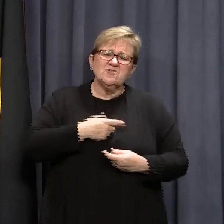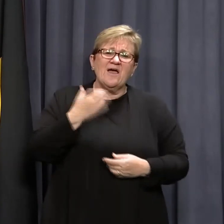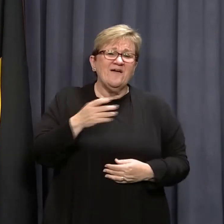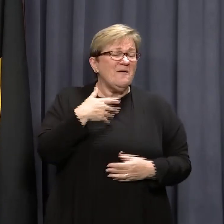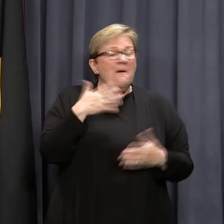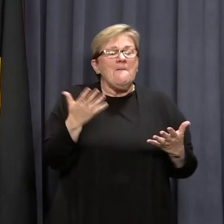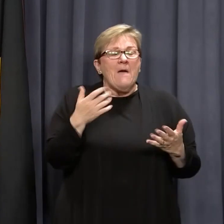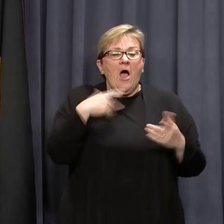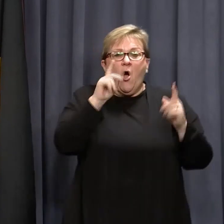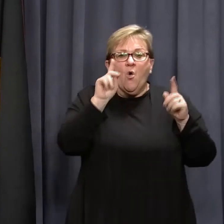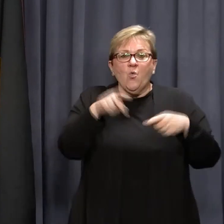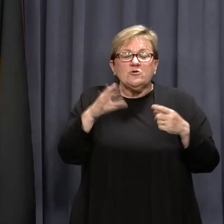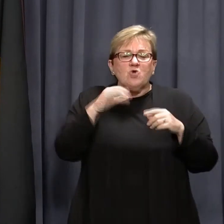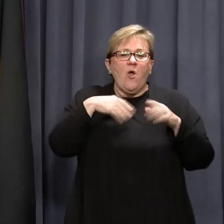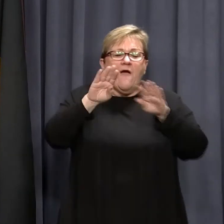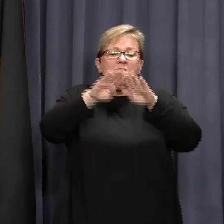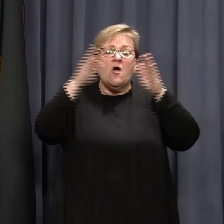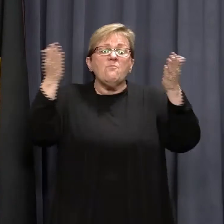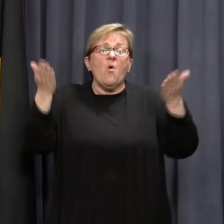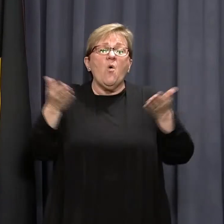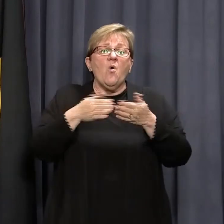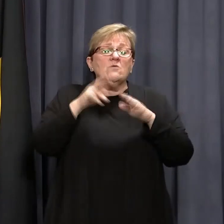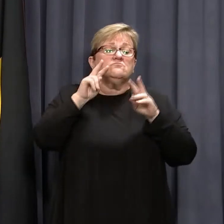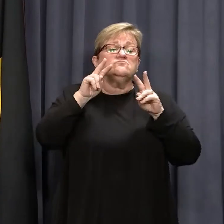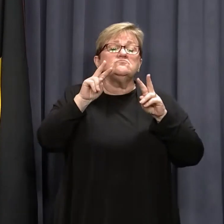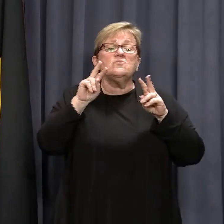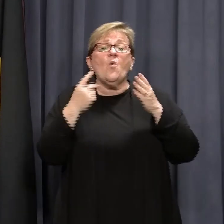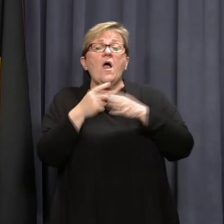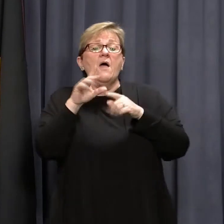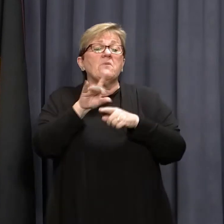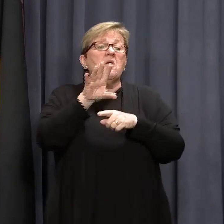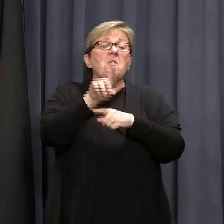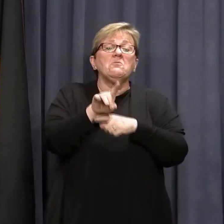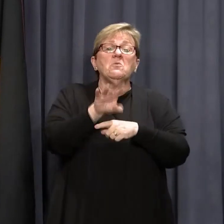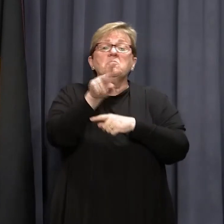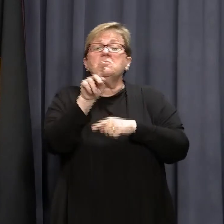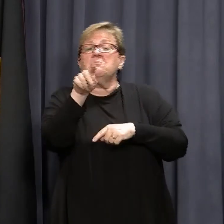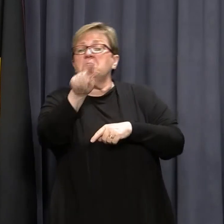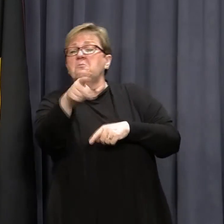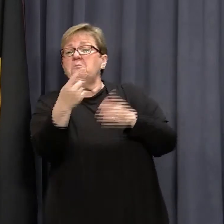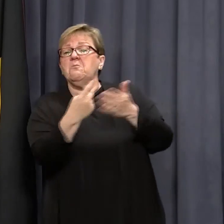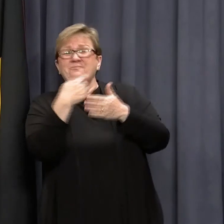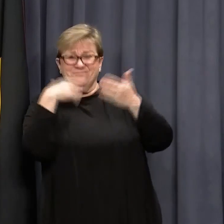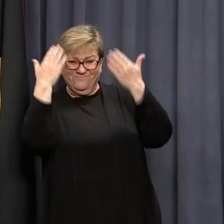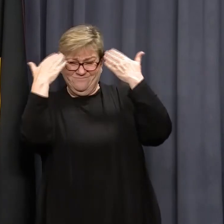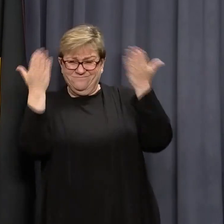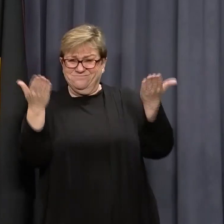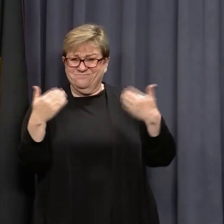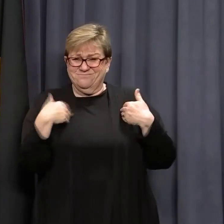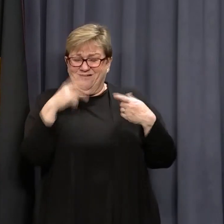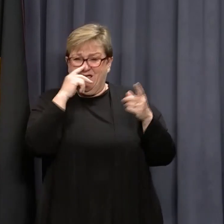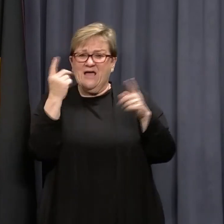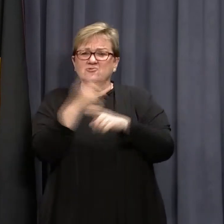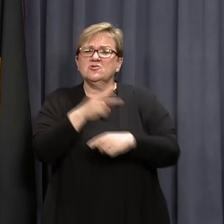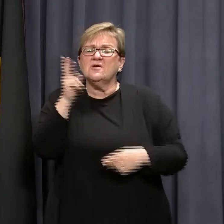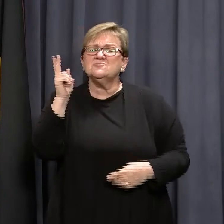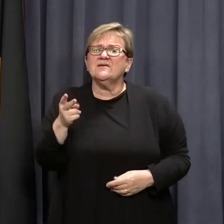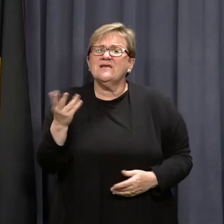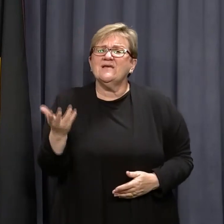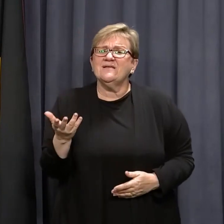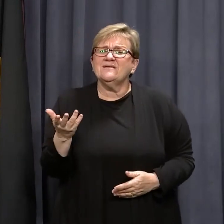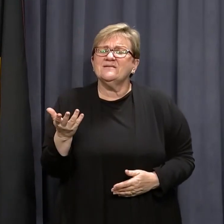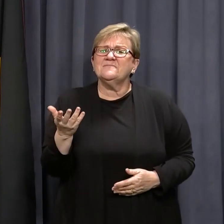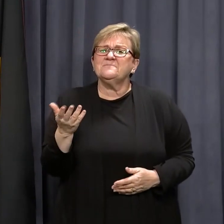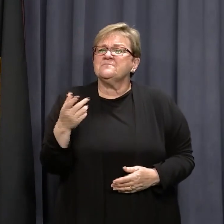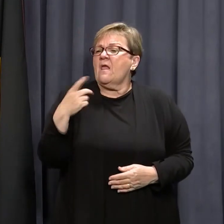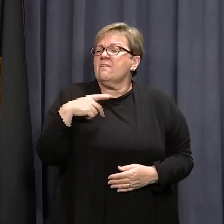can't anticipate, we don't have a crystal ball on what the conditions are going to be next Saturday week. It may change yet again. So that's